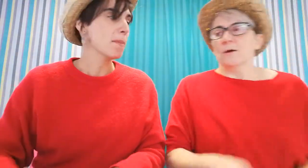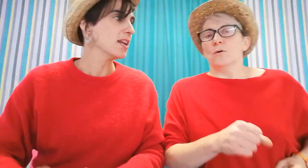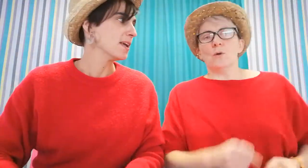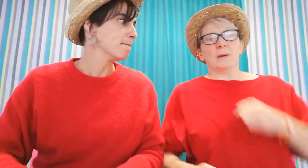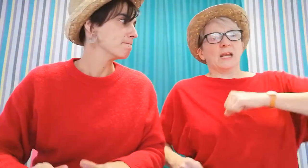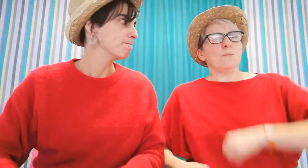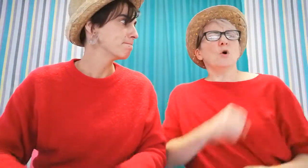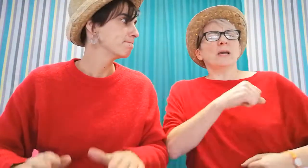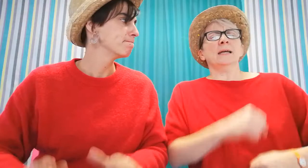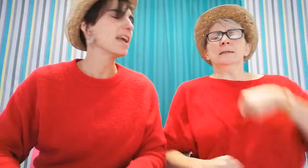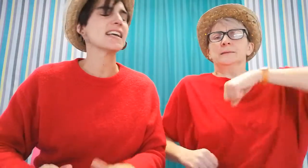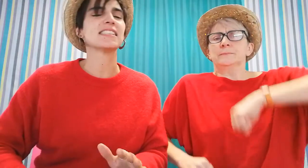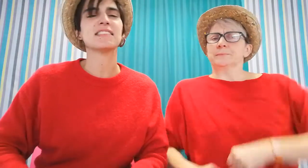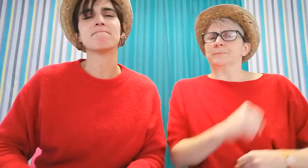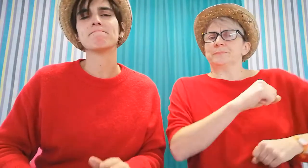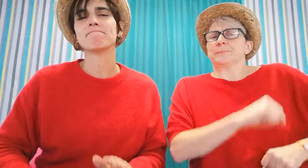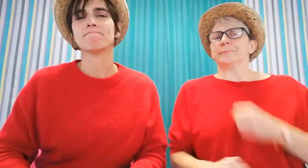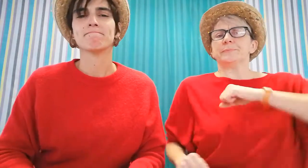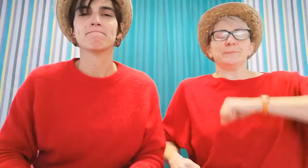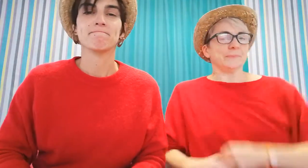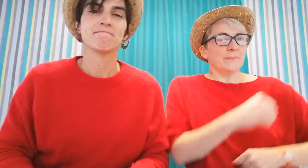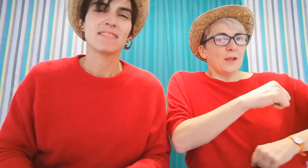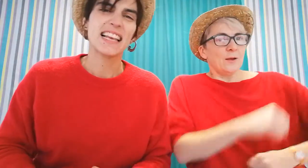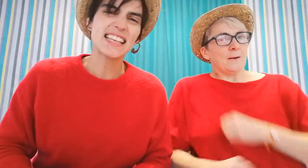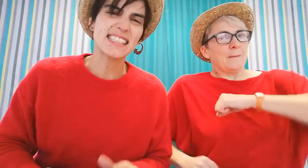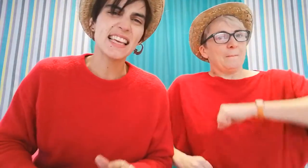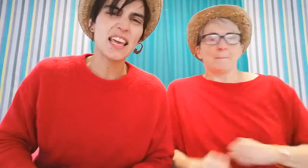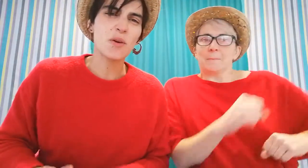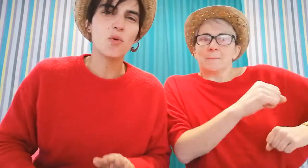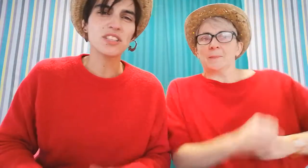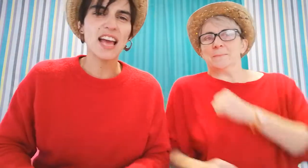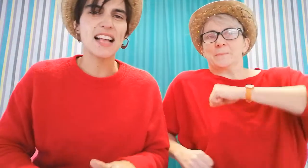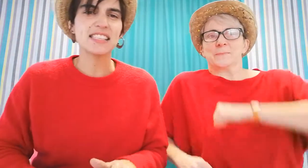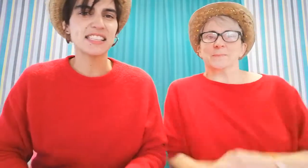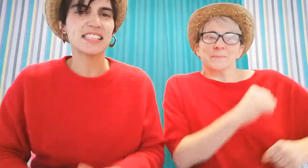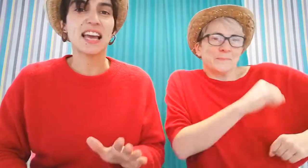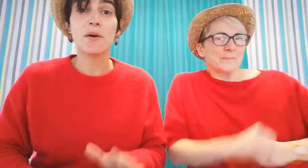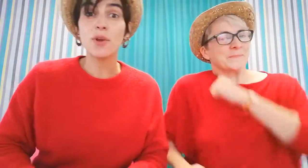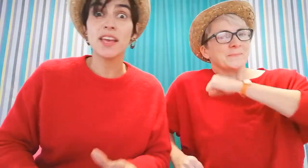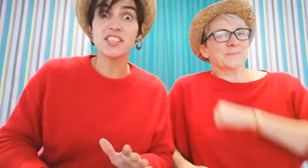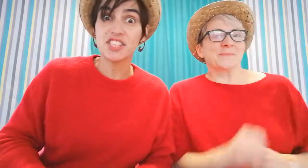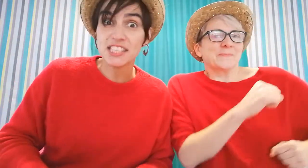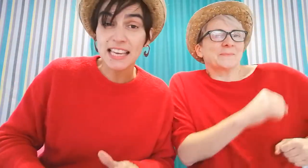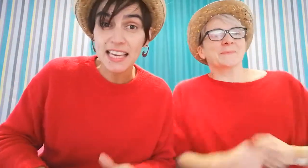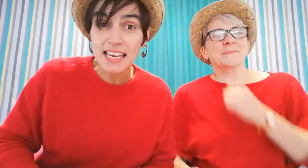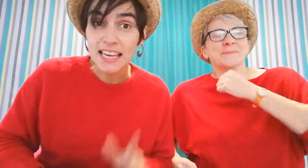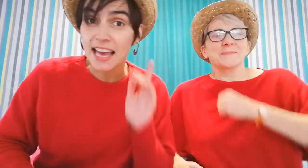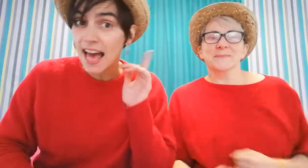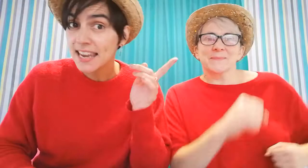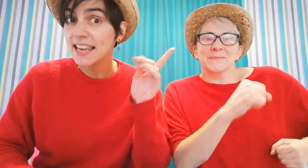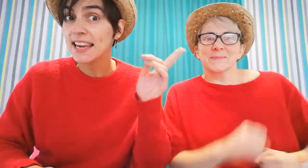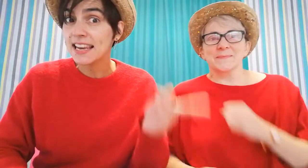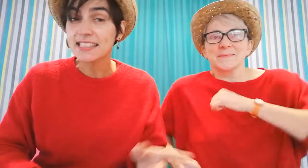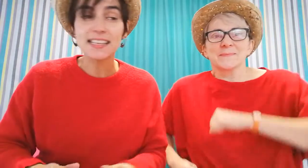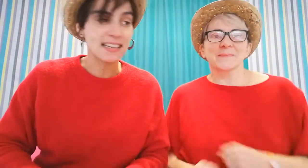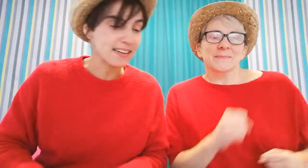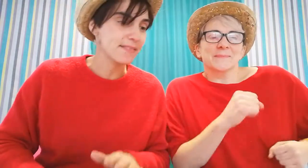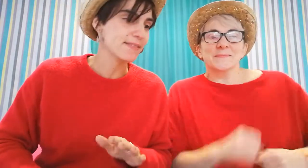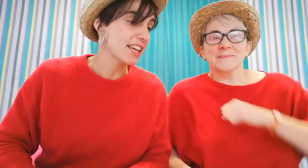Molly, I'm gonna keep walking. Yes. Let's see what else can we see and listen